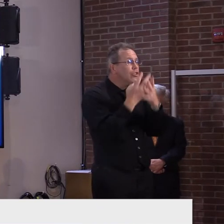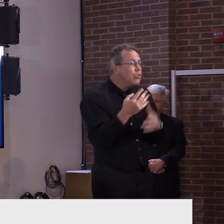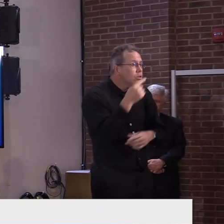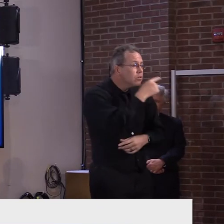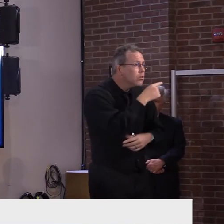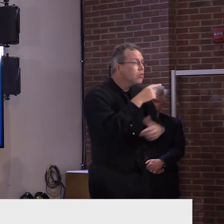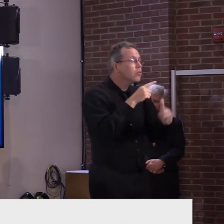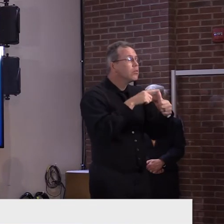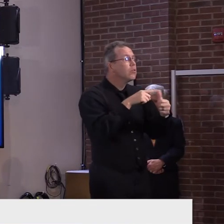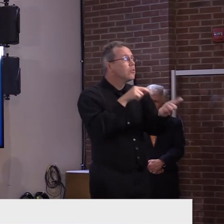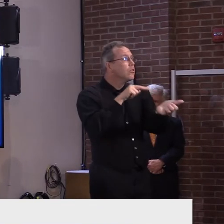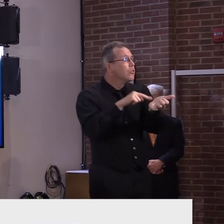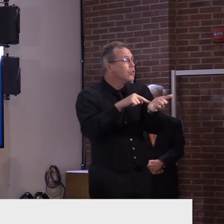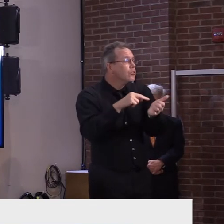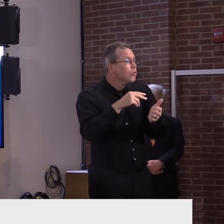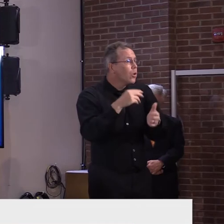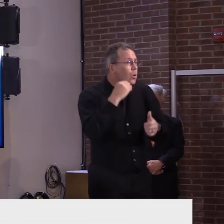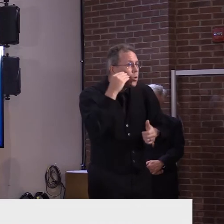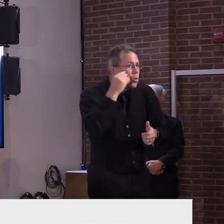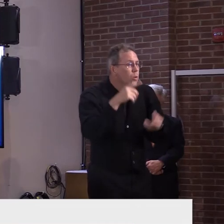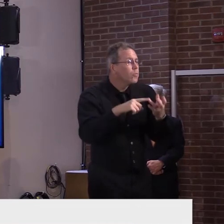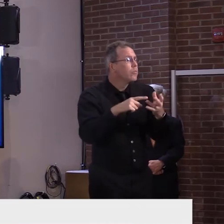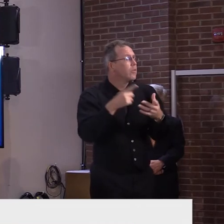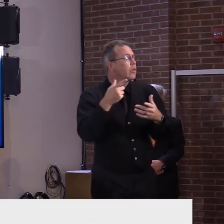and the other facility.